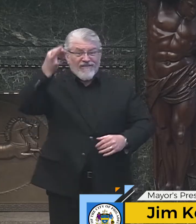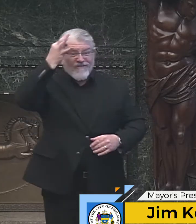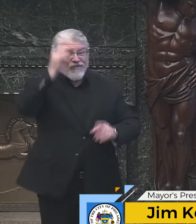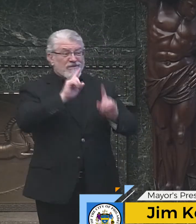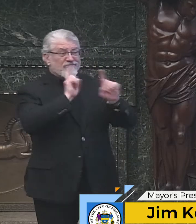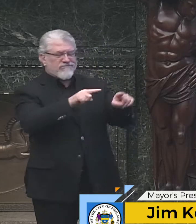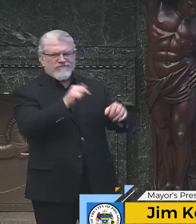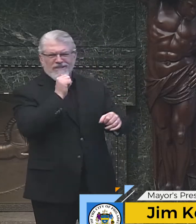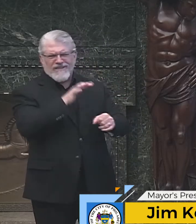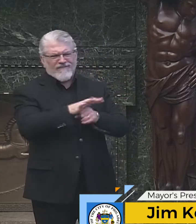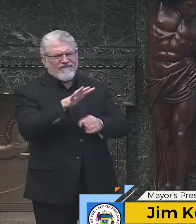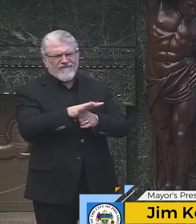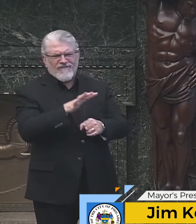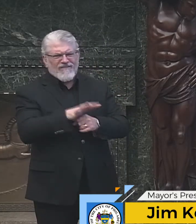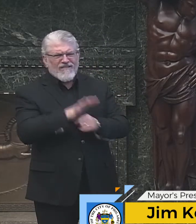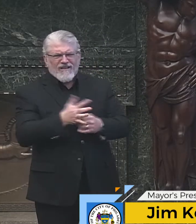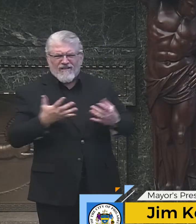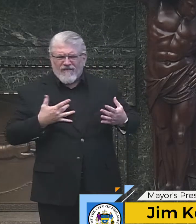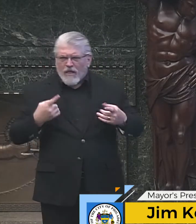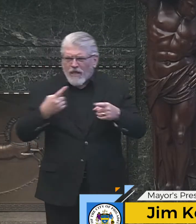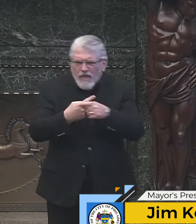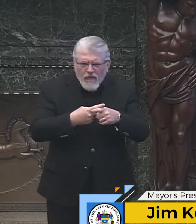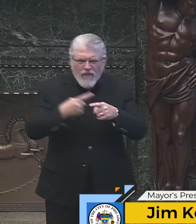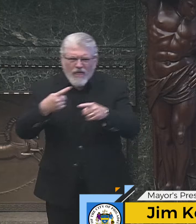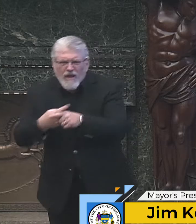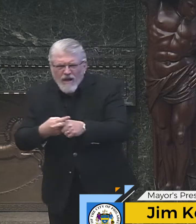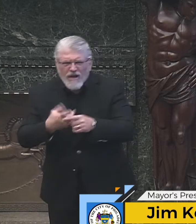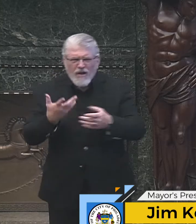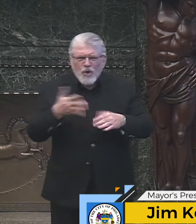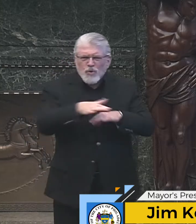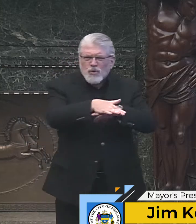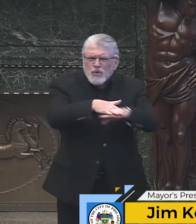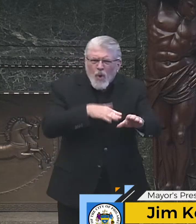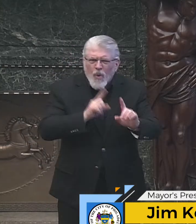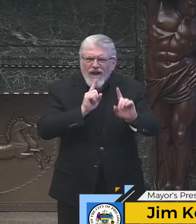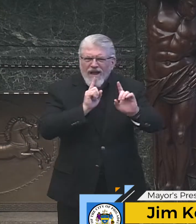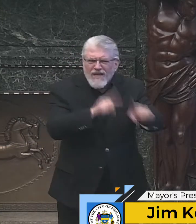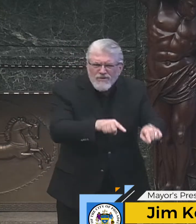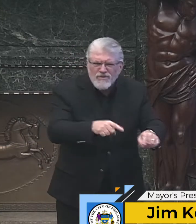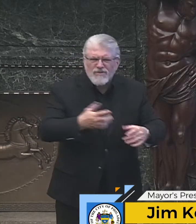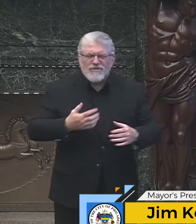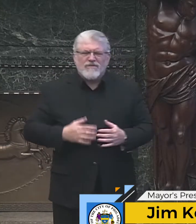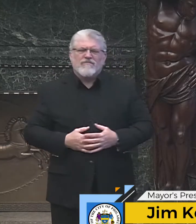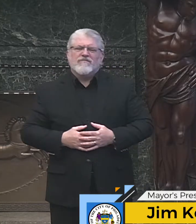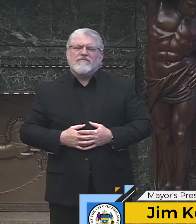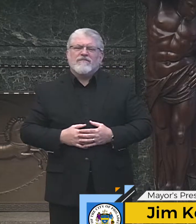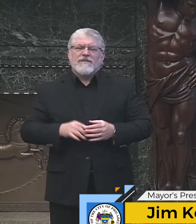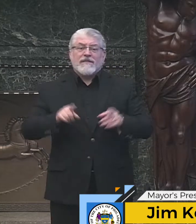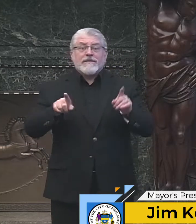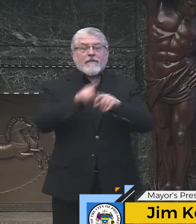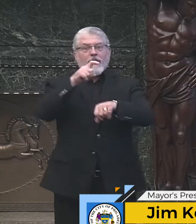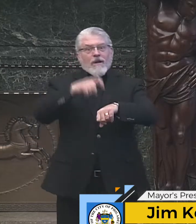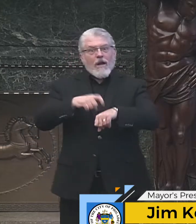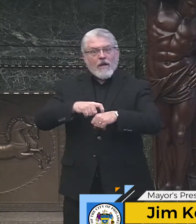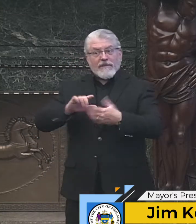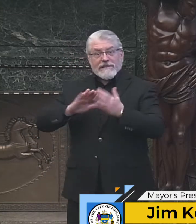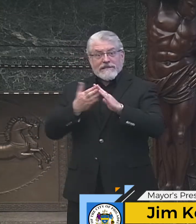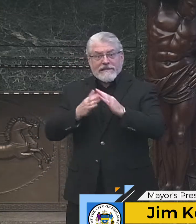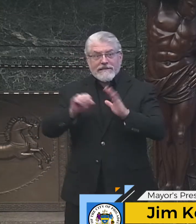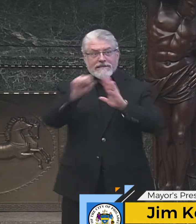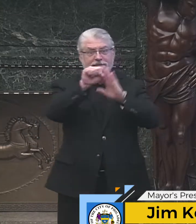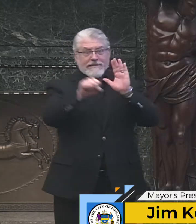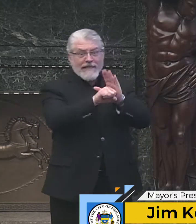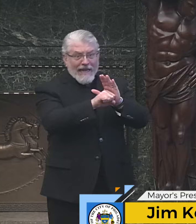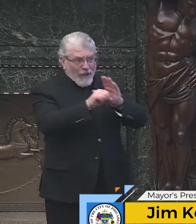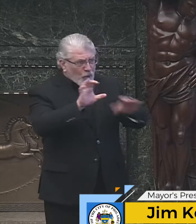mixed messages and very slow actions. At the same time, states and cities across the country have been stepping up.